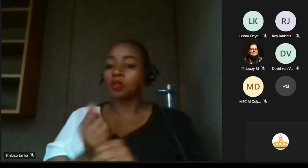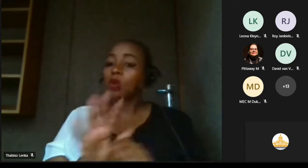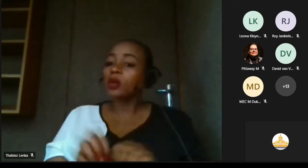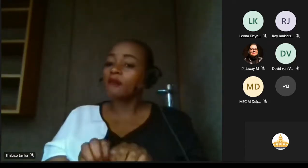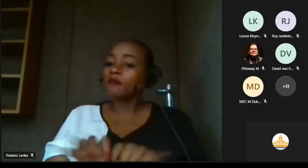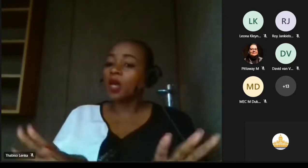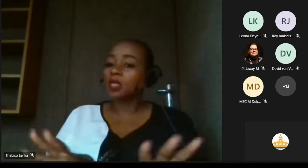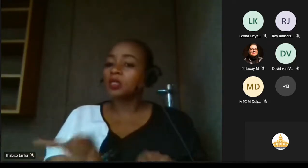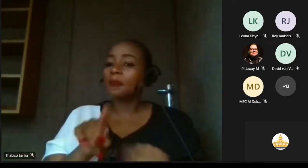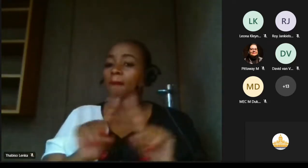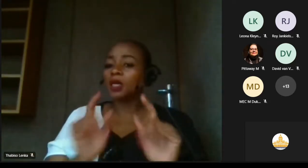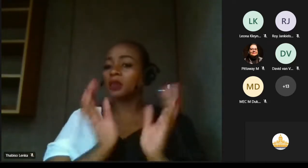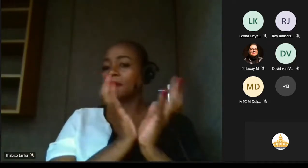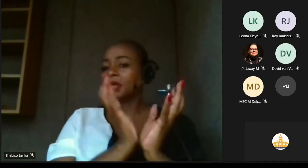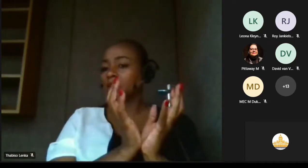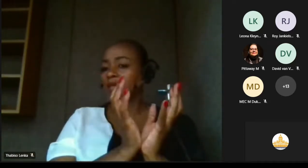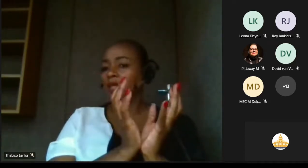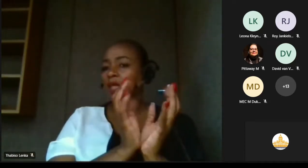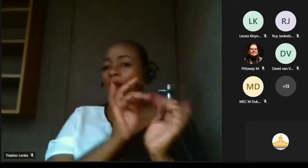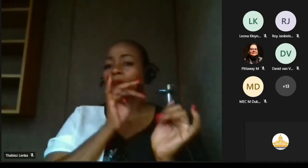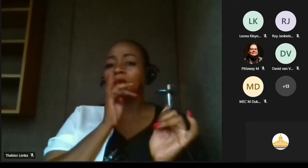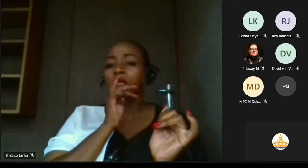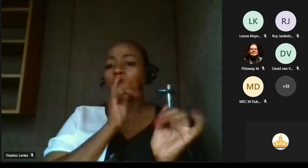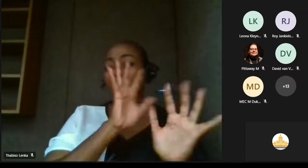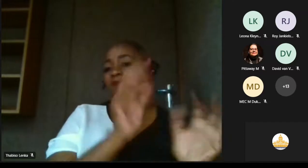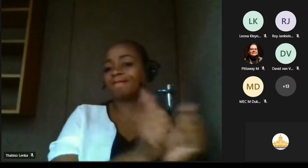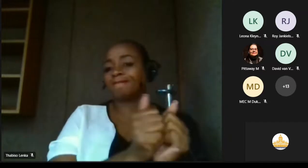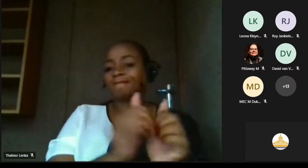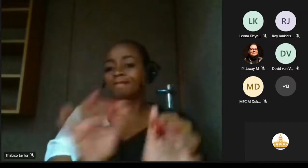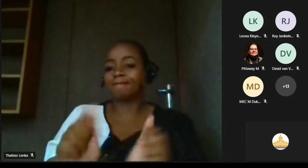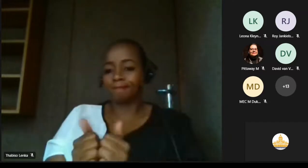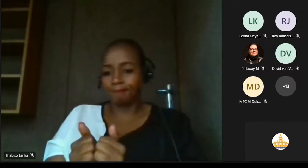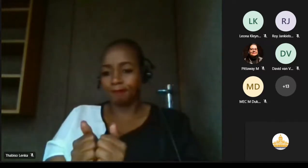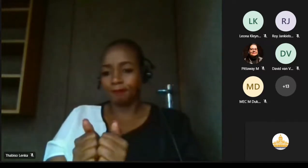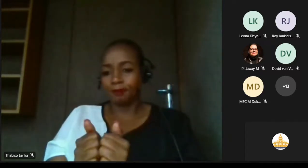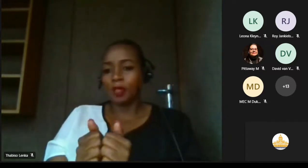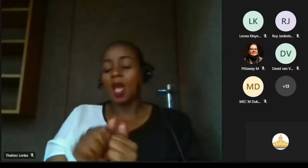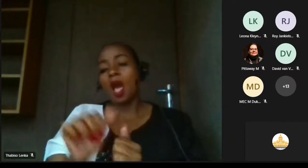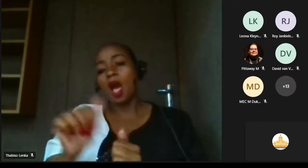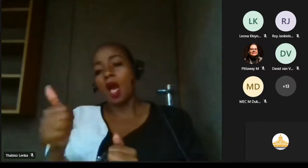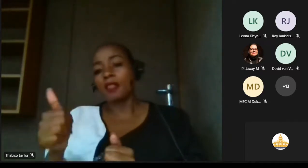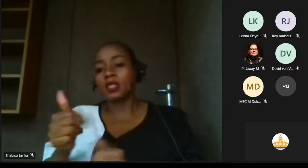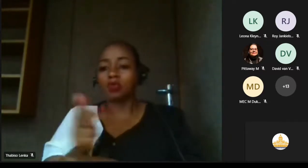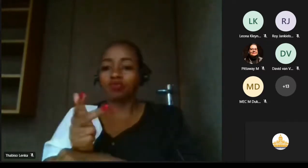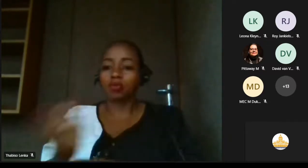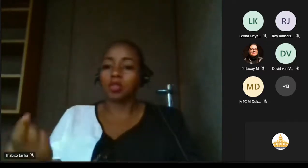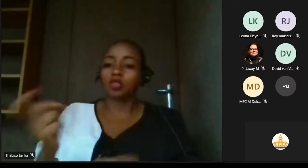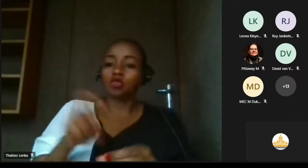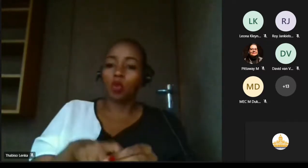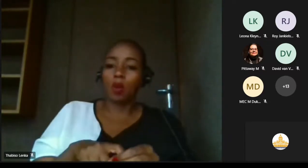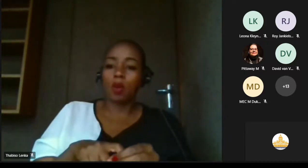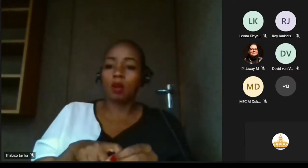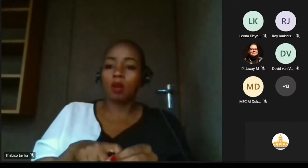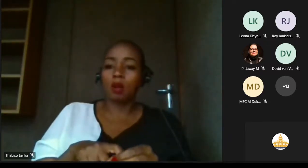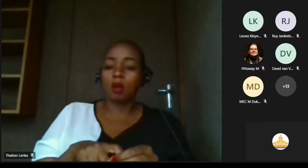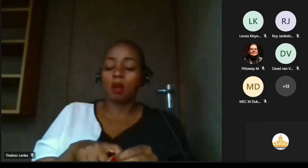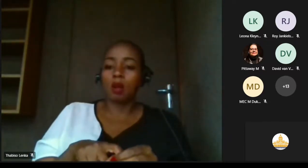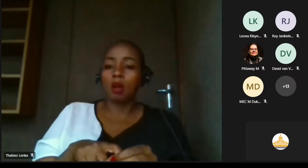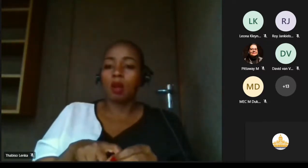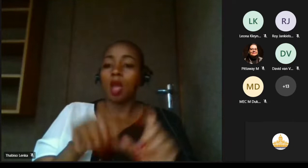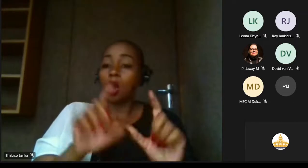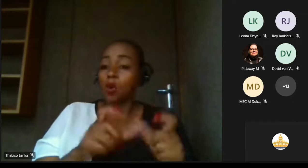these hearings were conducted with 50 stakeholders physically present and others joining through a virtual platform.